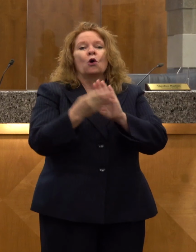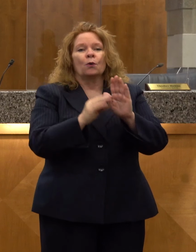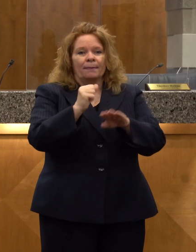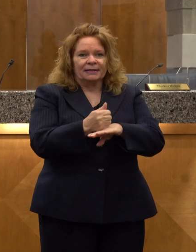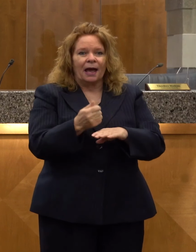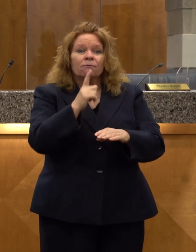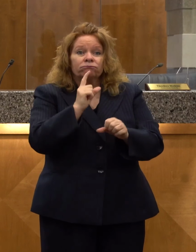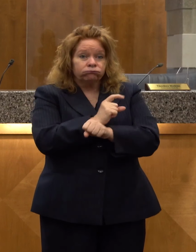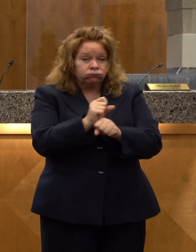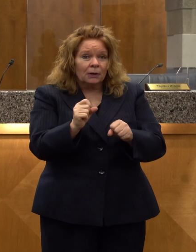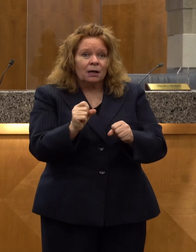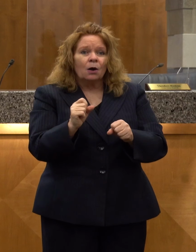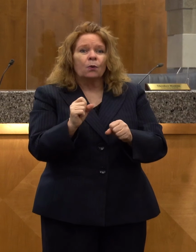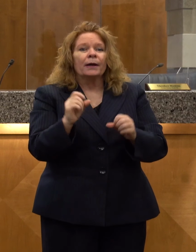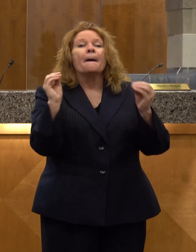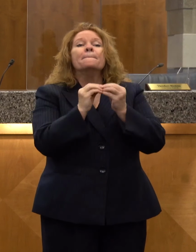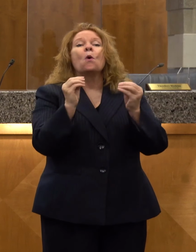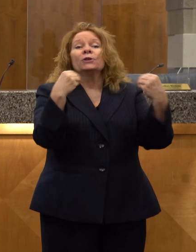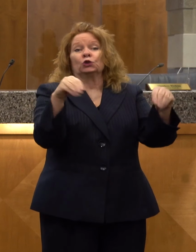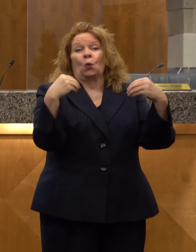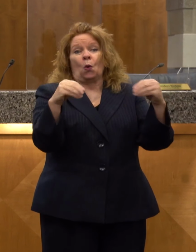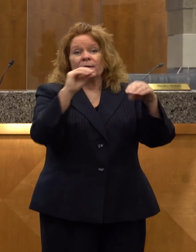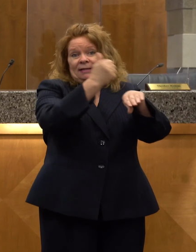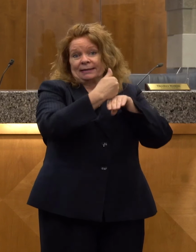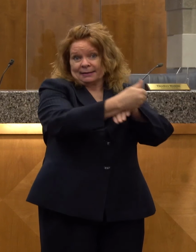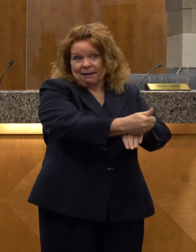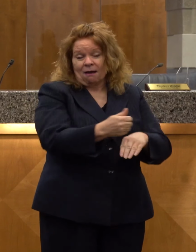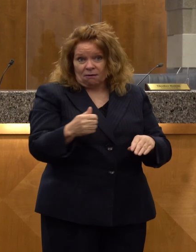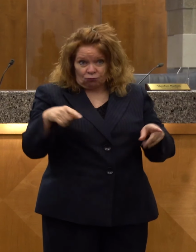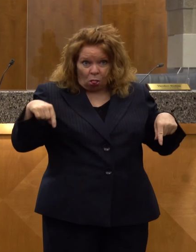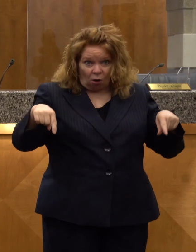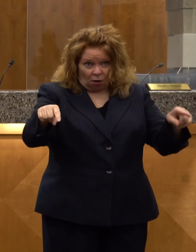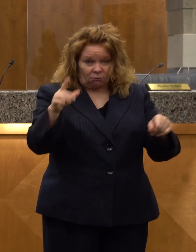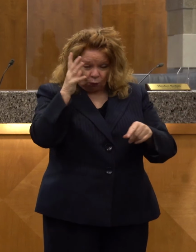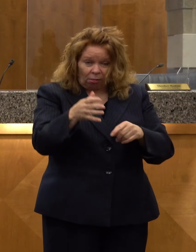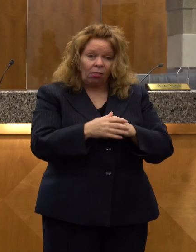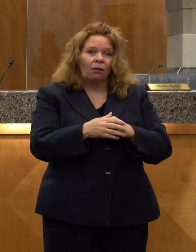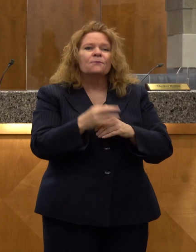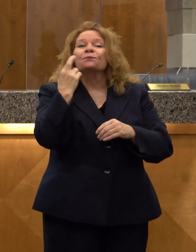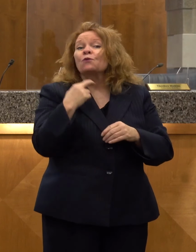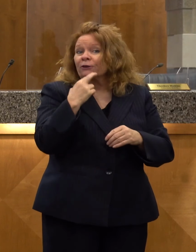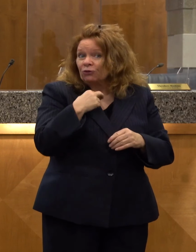We're gonna actually have some more retail stores and also sit down